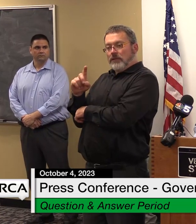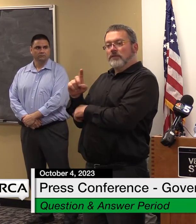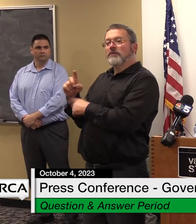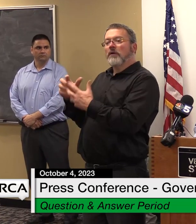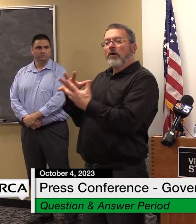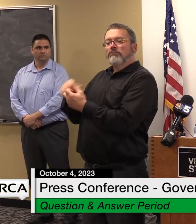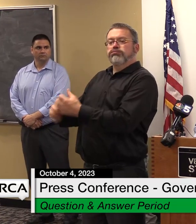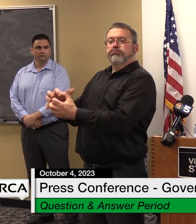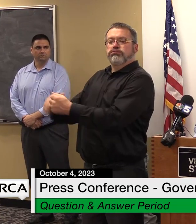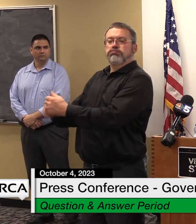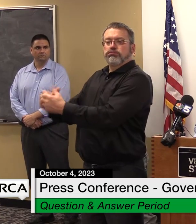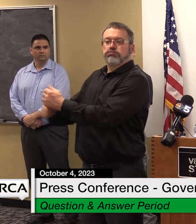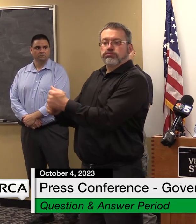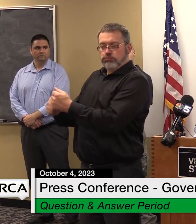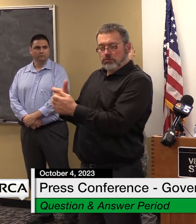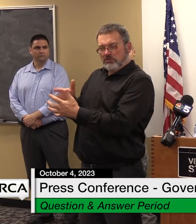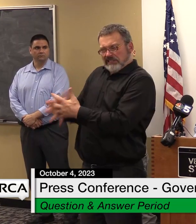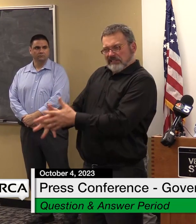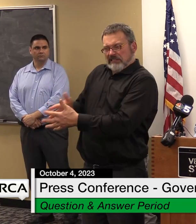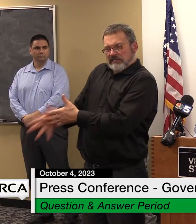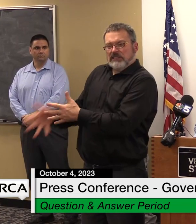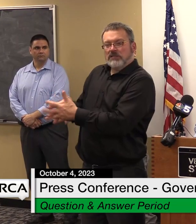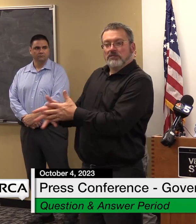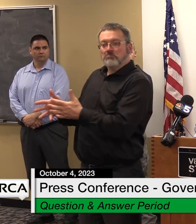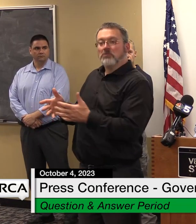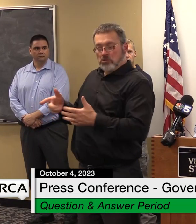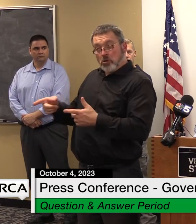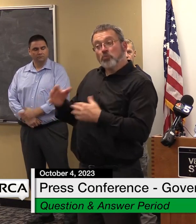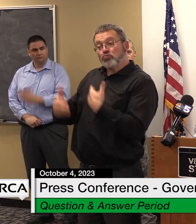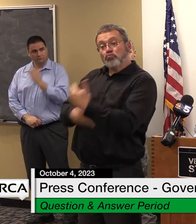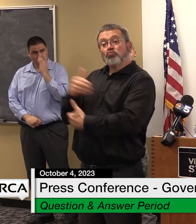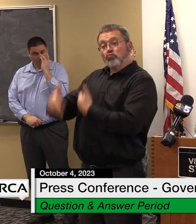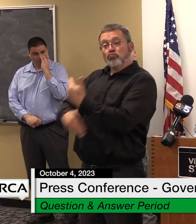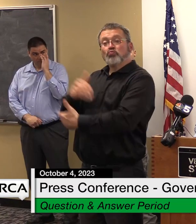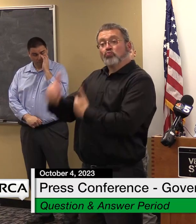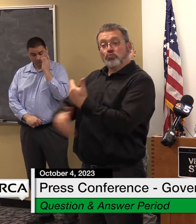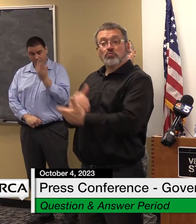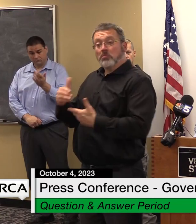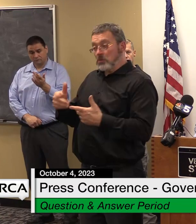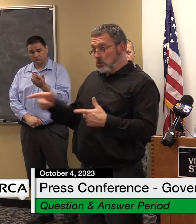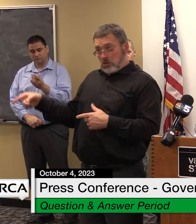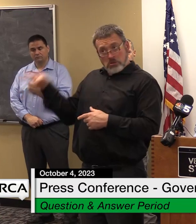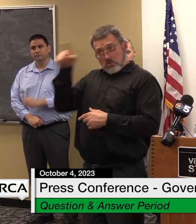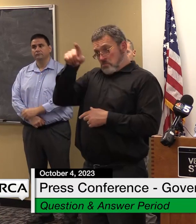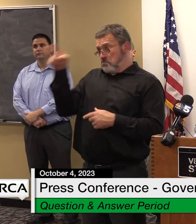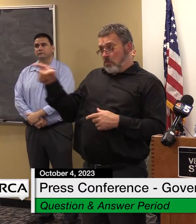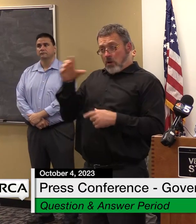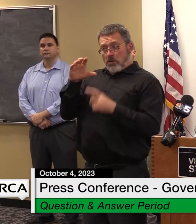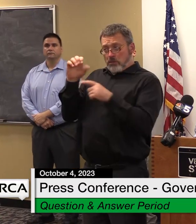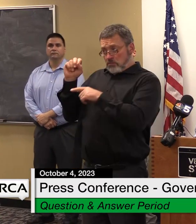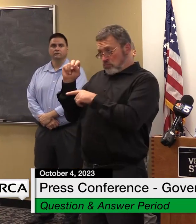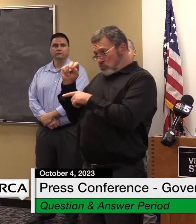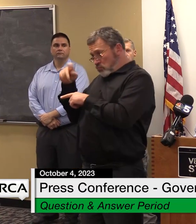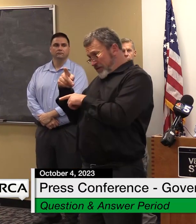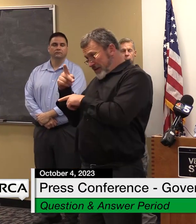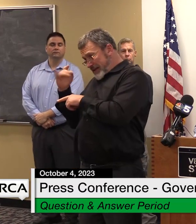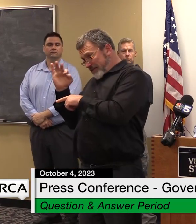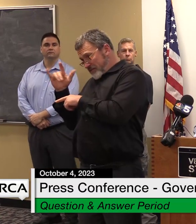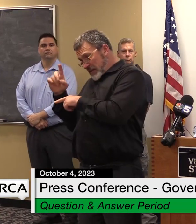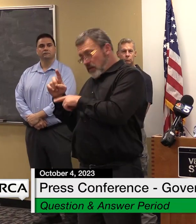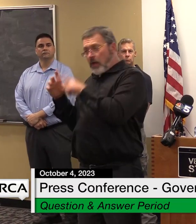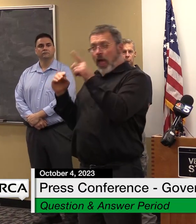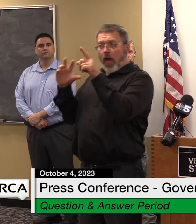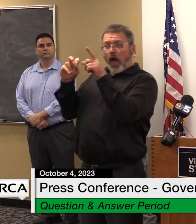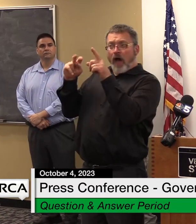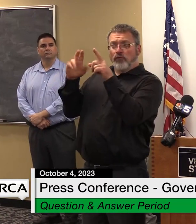the various things that are necessary to take care of that. So I've had no indications that there's a problem, but we'll keep an eye on it. You mentioned there's